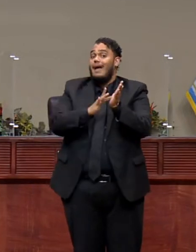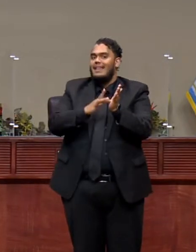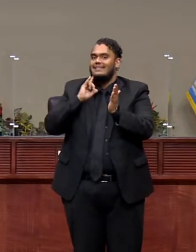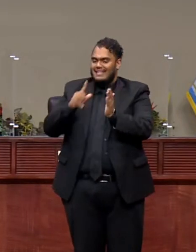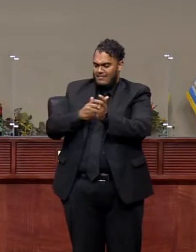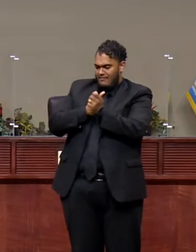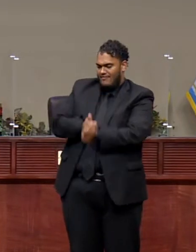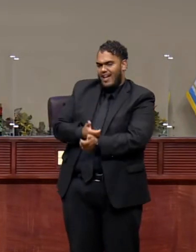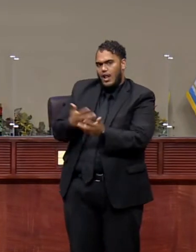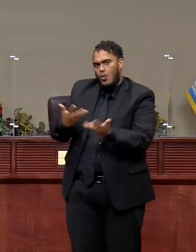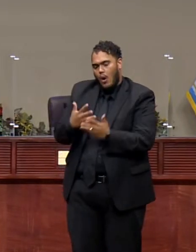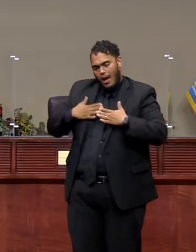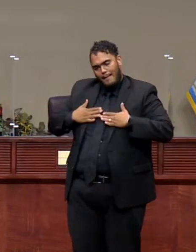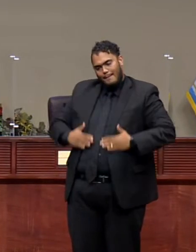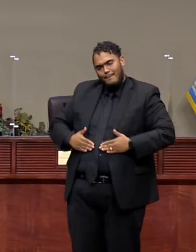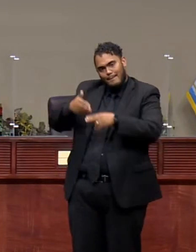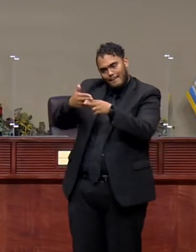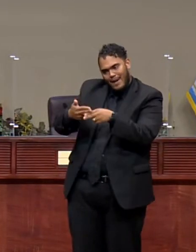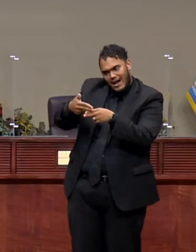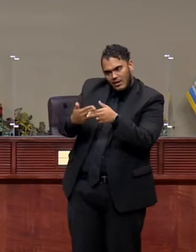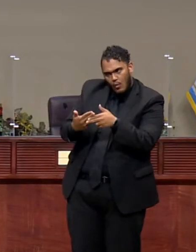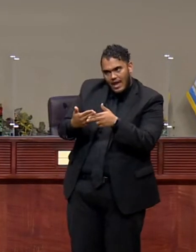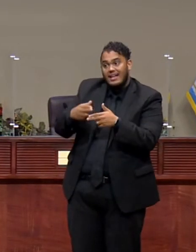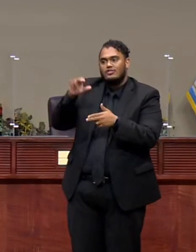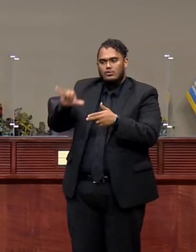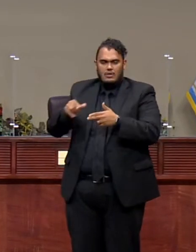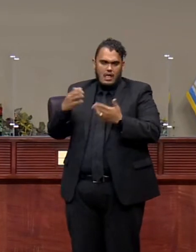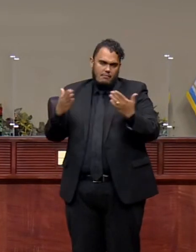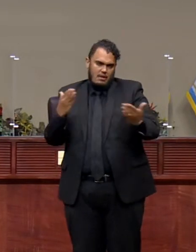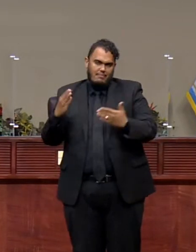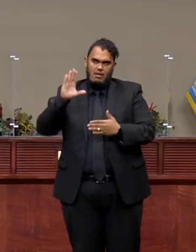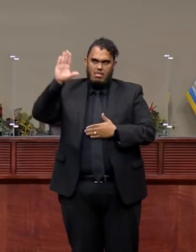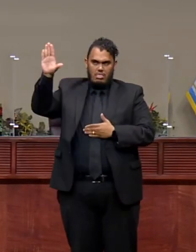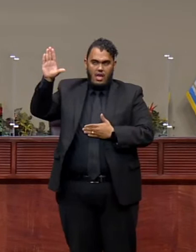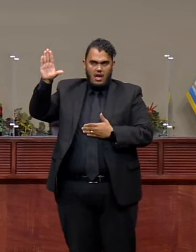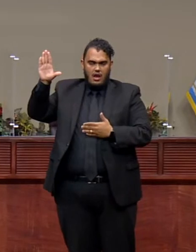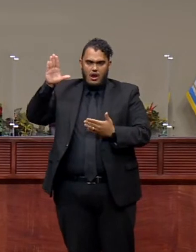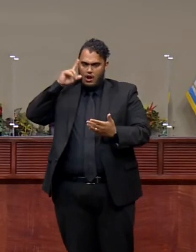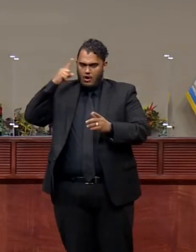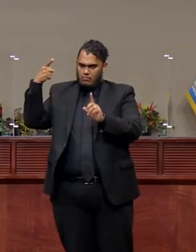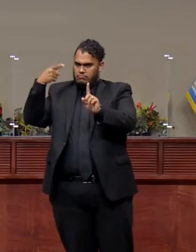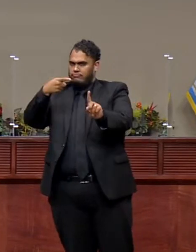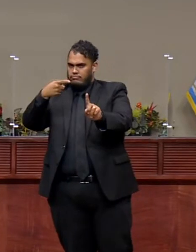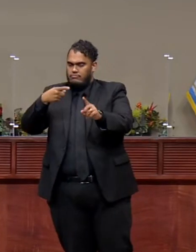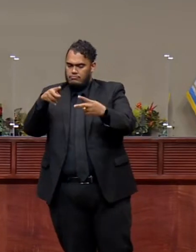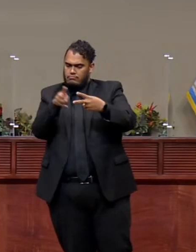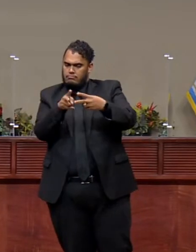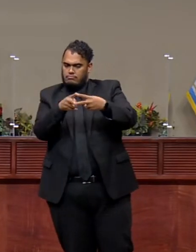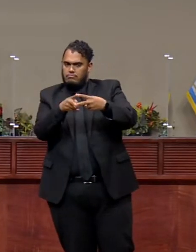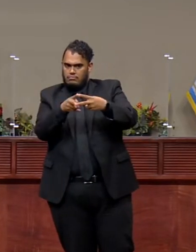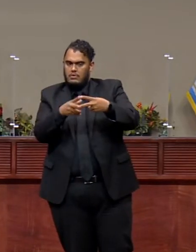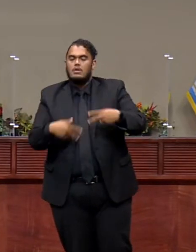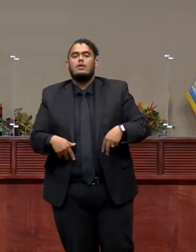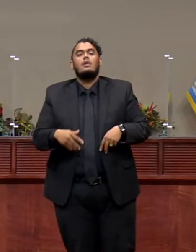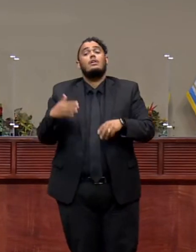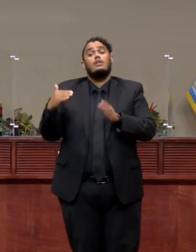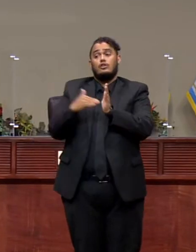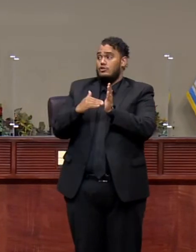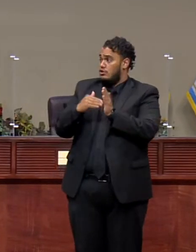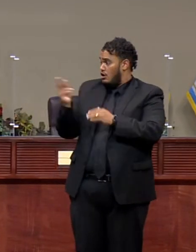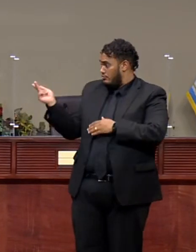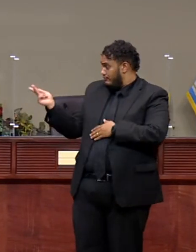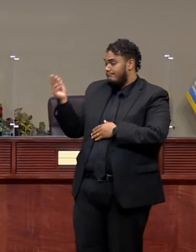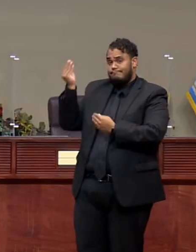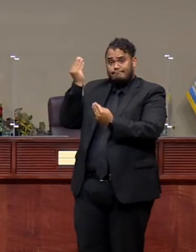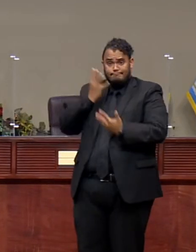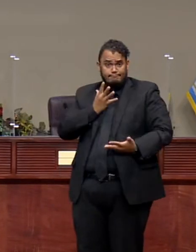So that may be part of the submission that is in there. As the doctor says, great news. This is a segment of the population